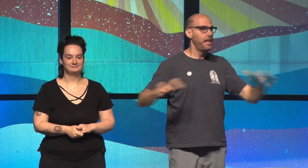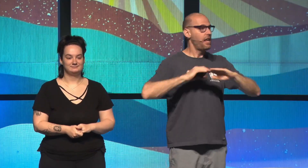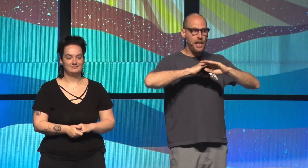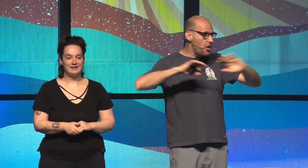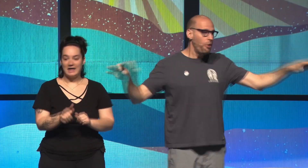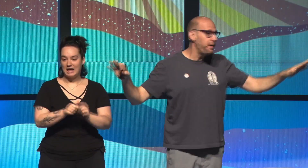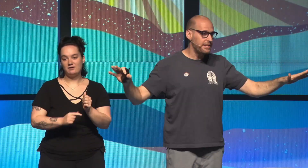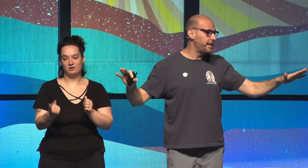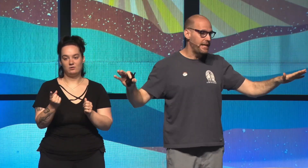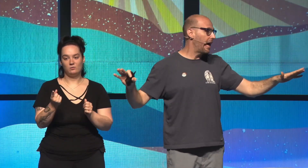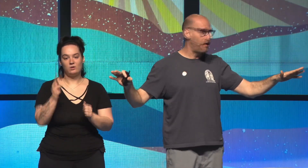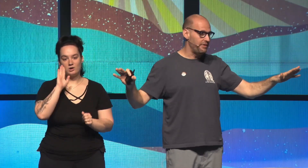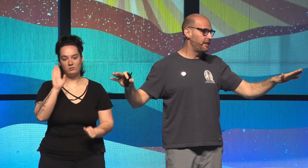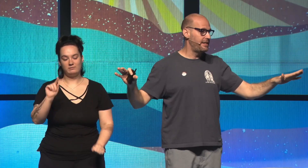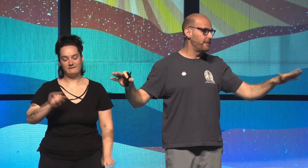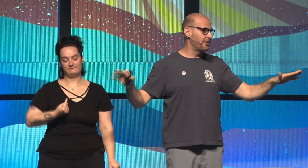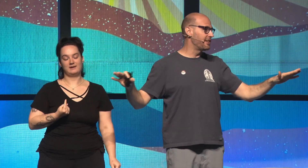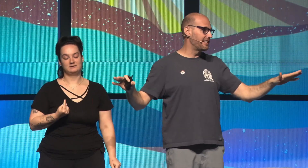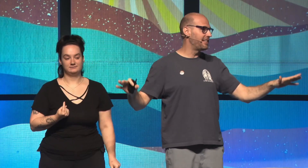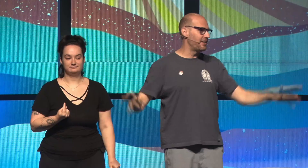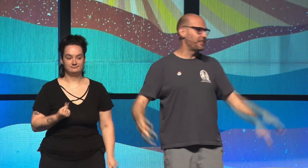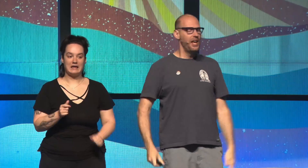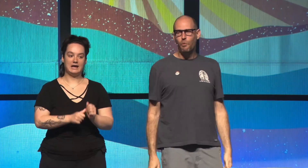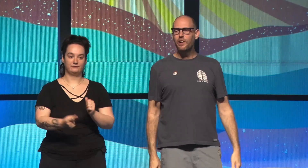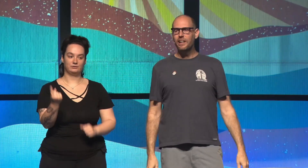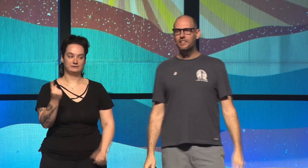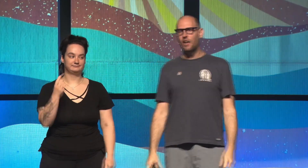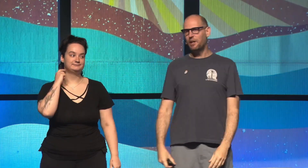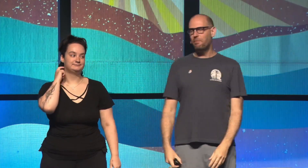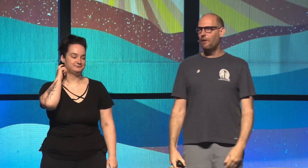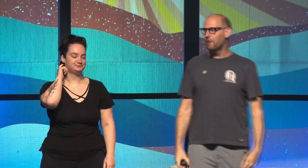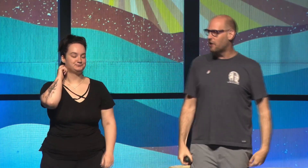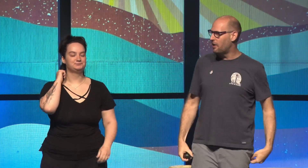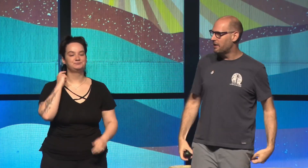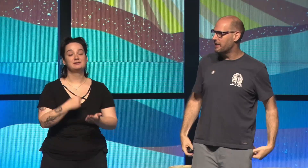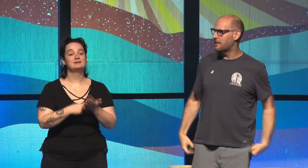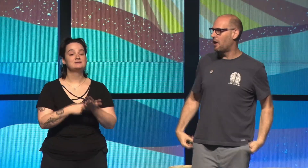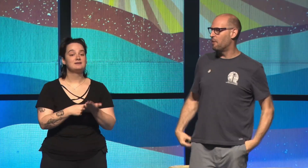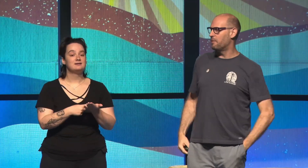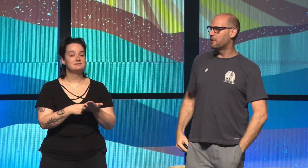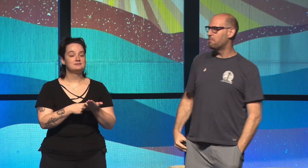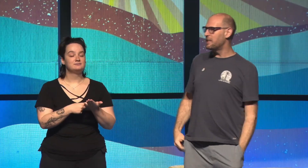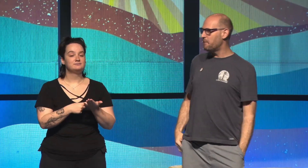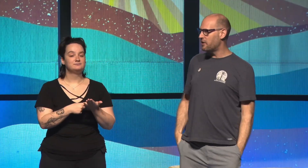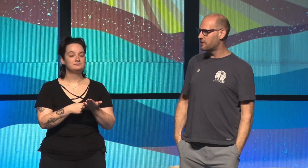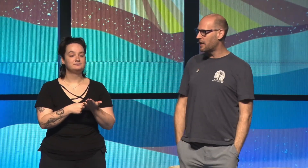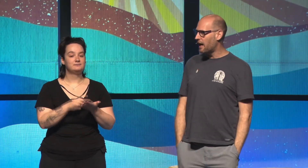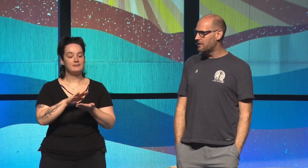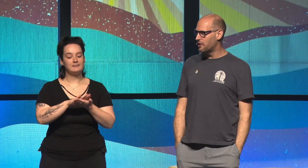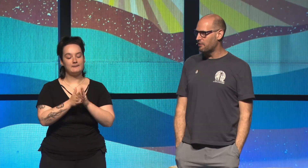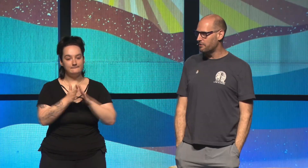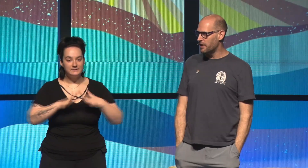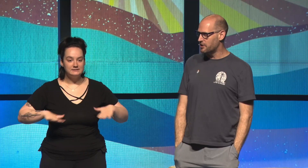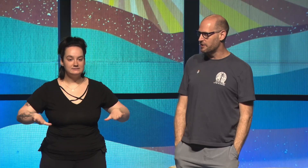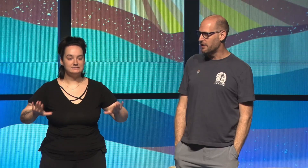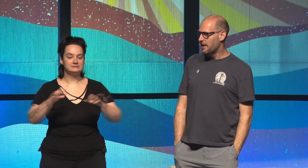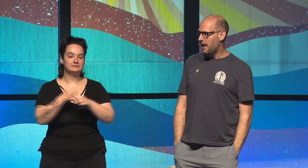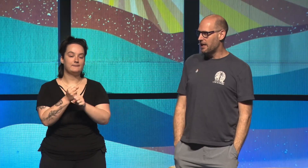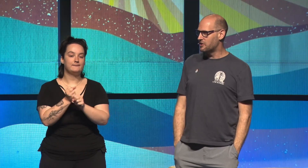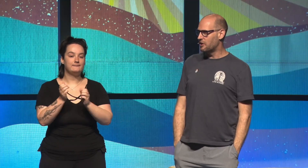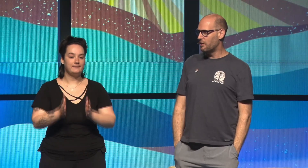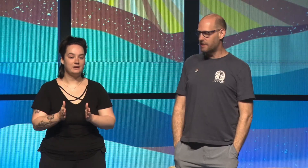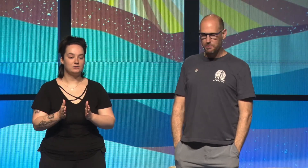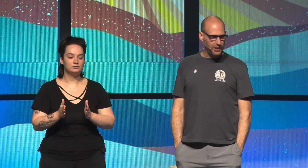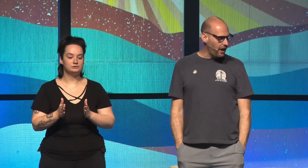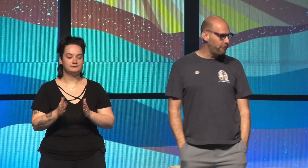okay? Nobody's getting out of it during this series. We're going to talk about, we're calling it the Peacemaker's Guide to the Revelation.